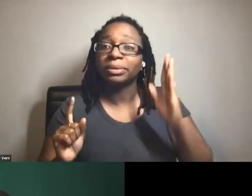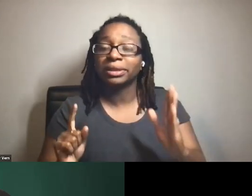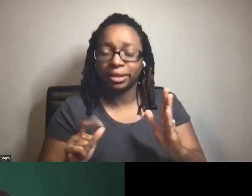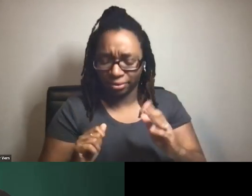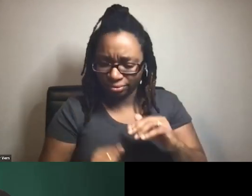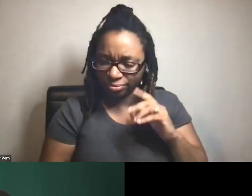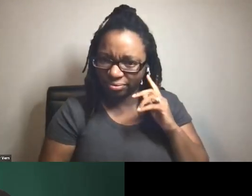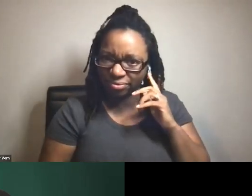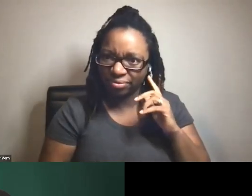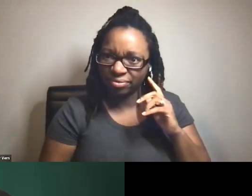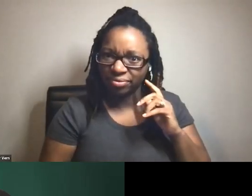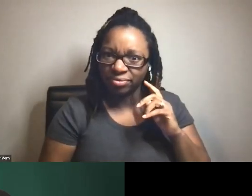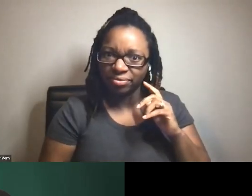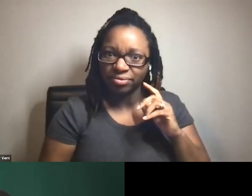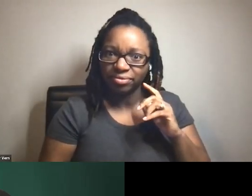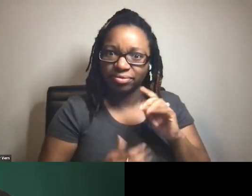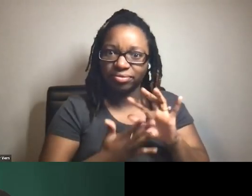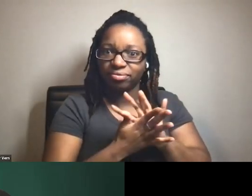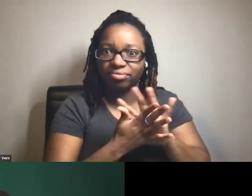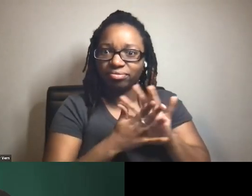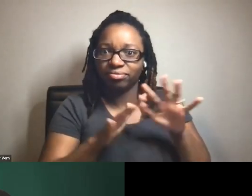too, for